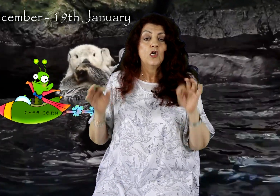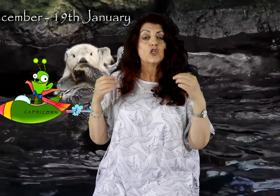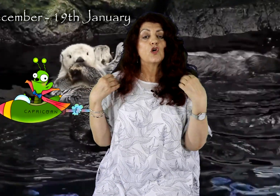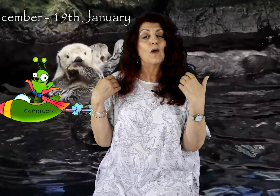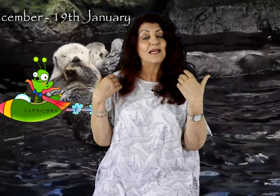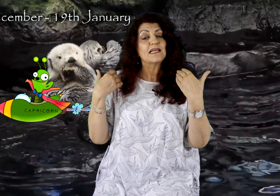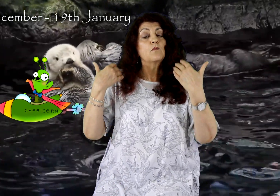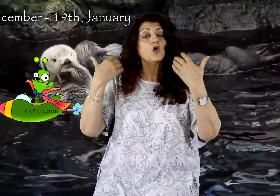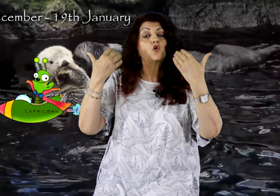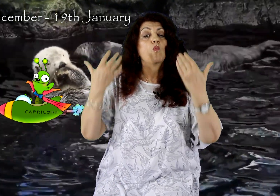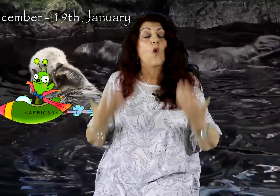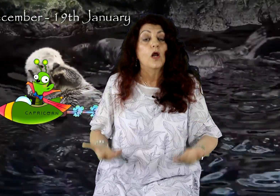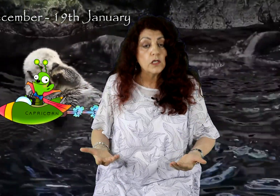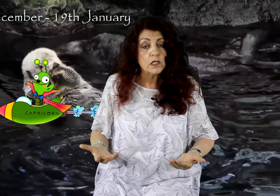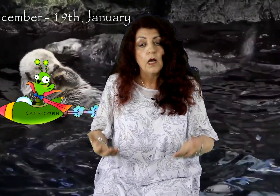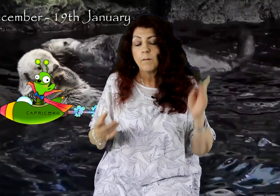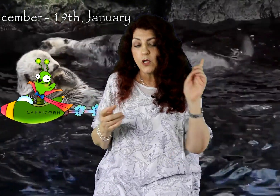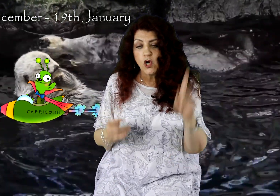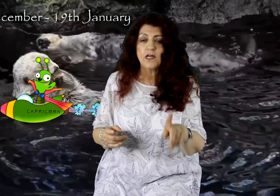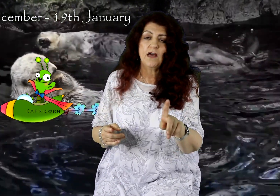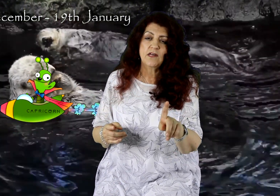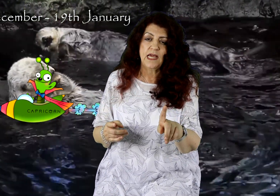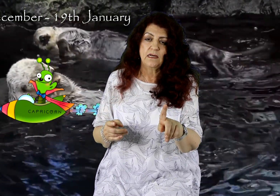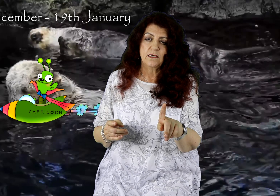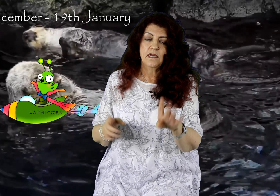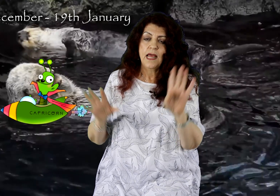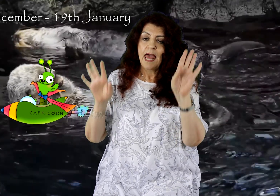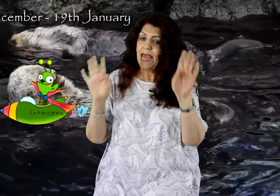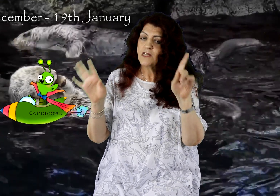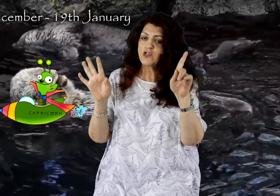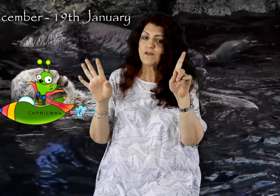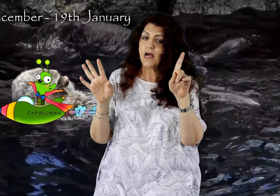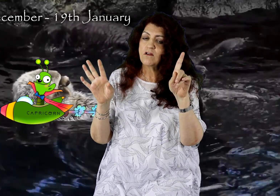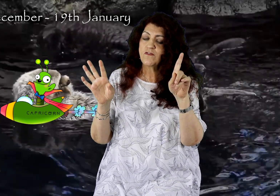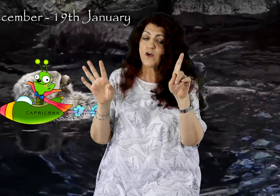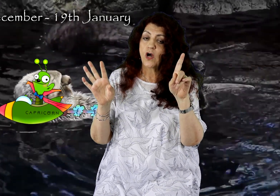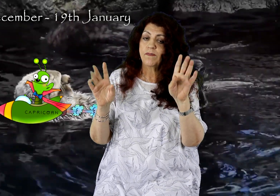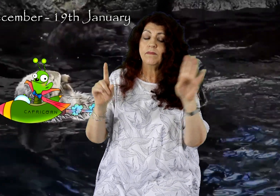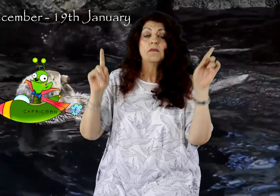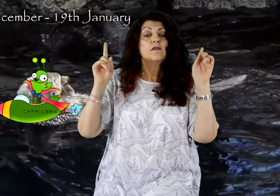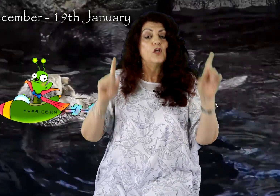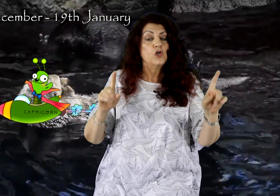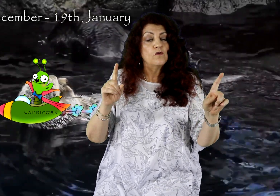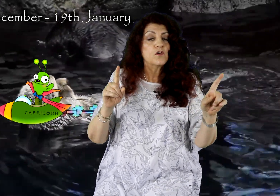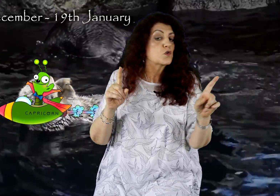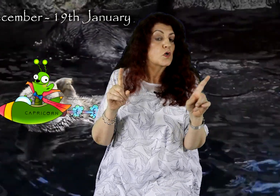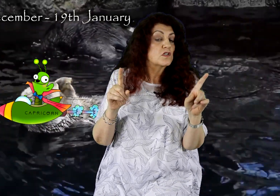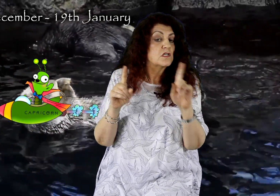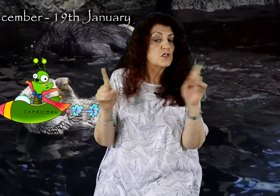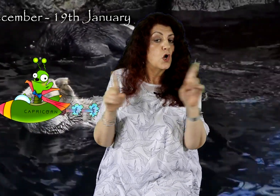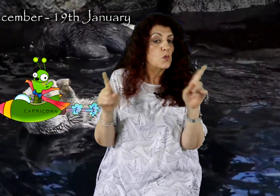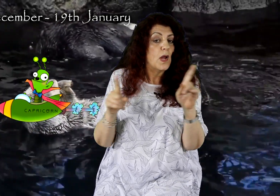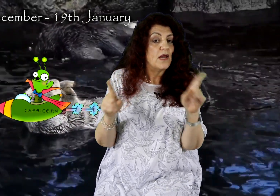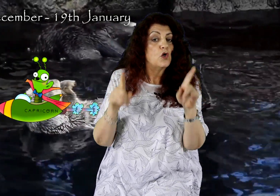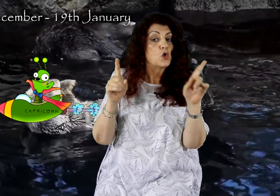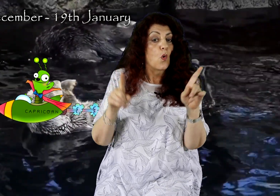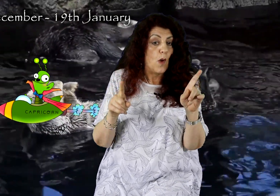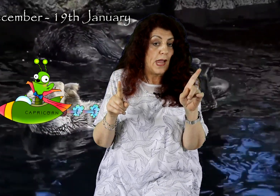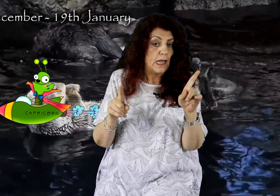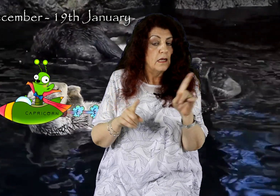So write down what you want, but not how to get it. As you've doubtless forgotten, the universe works in its own way, not your way.